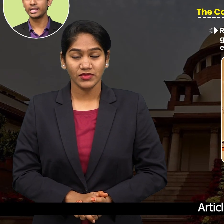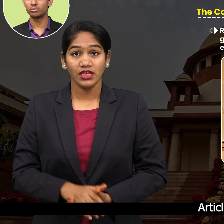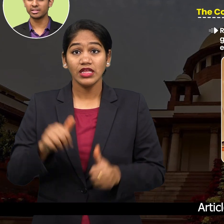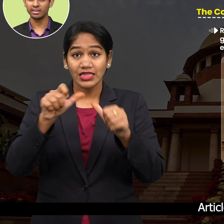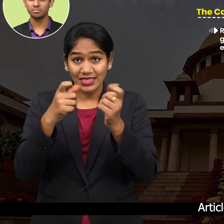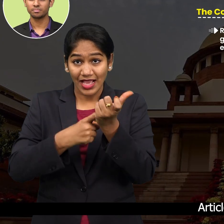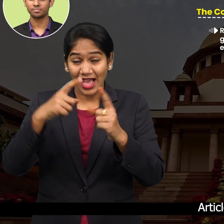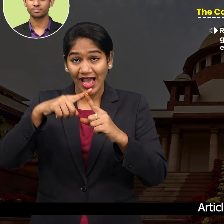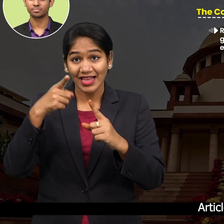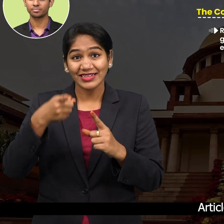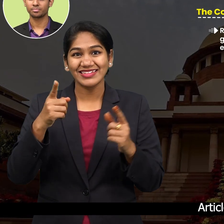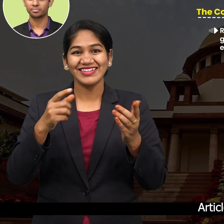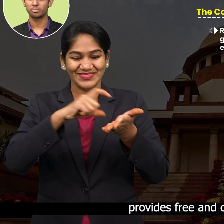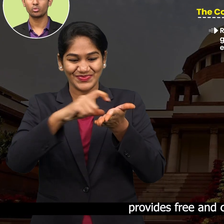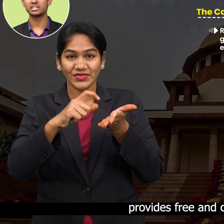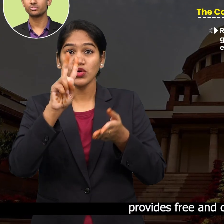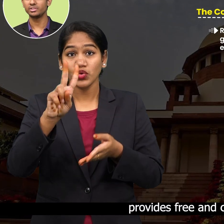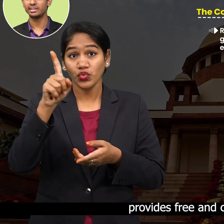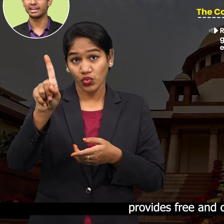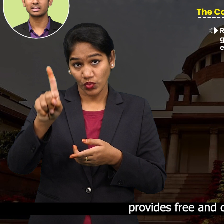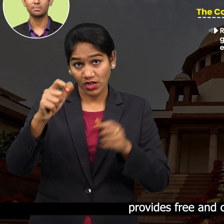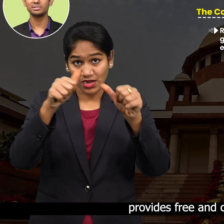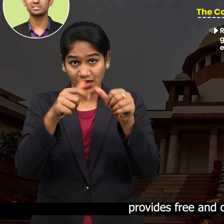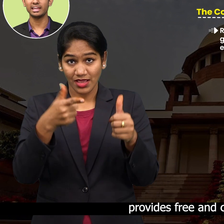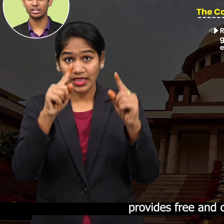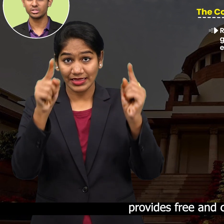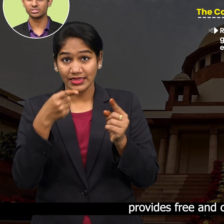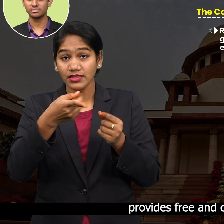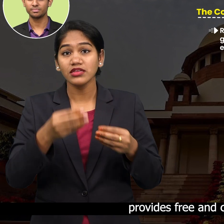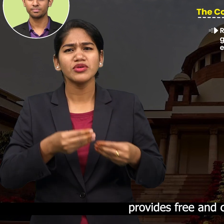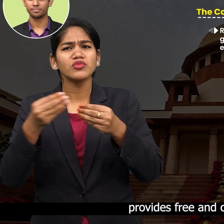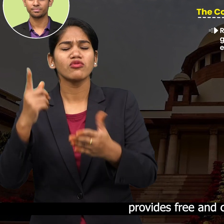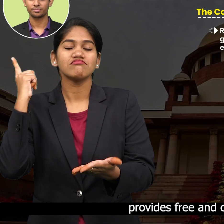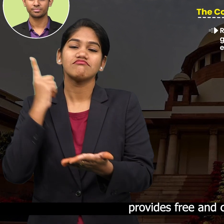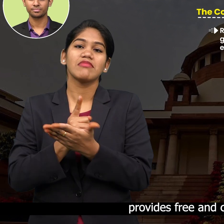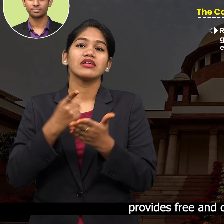Article 21A provides free and compulsory education